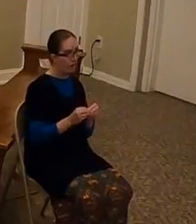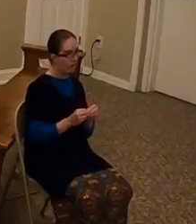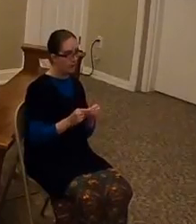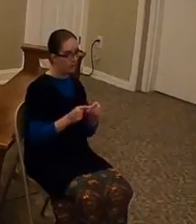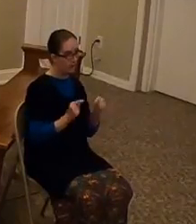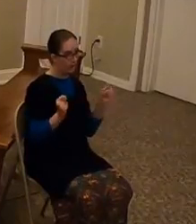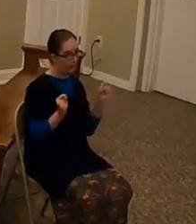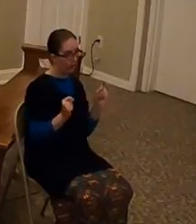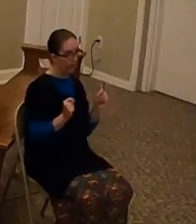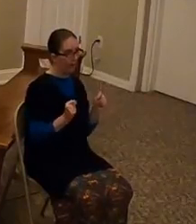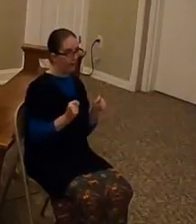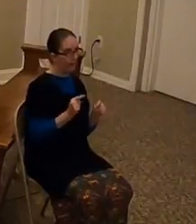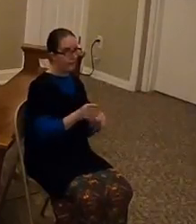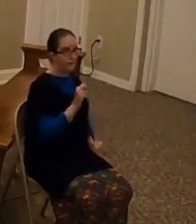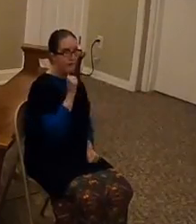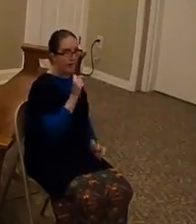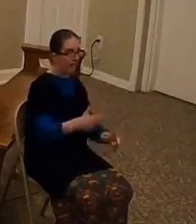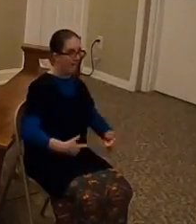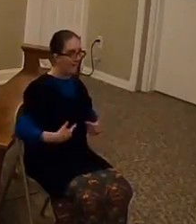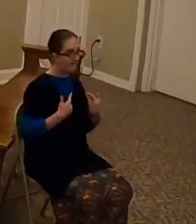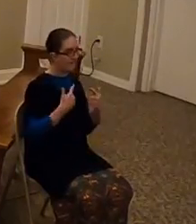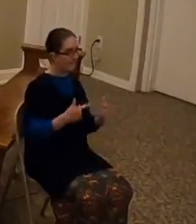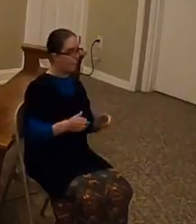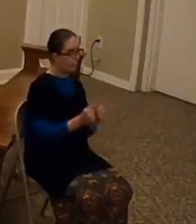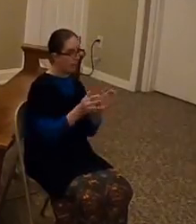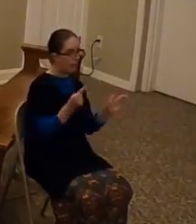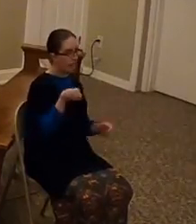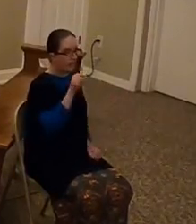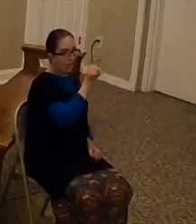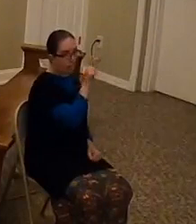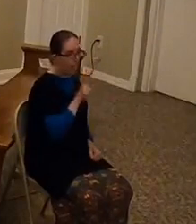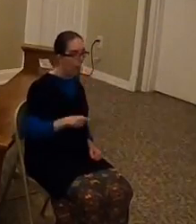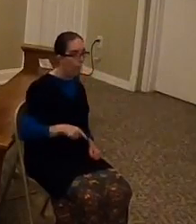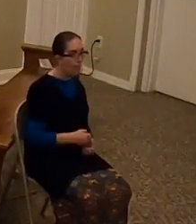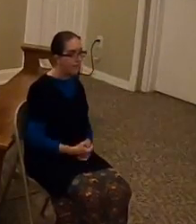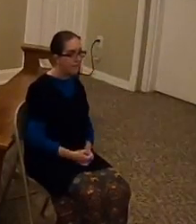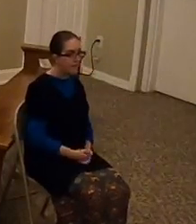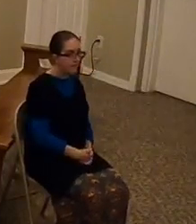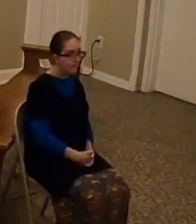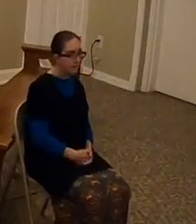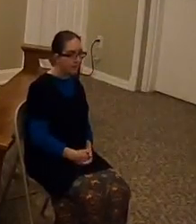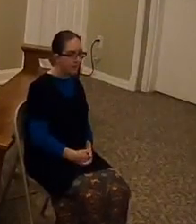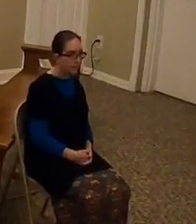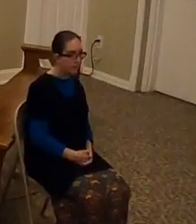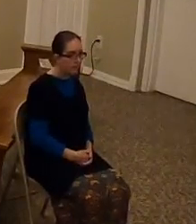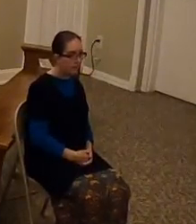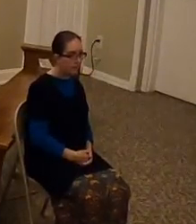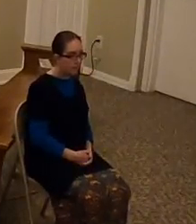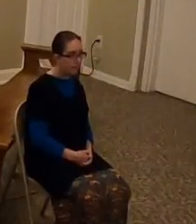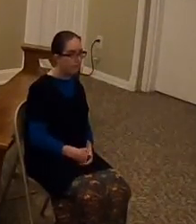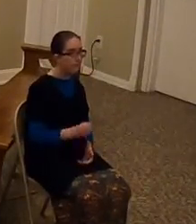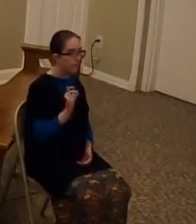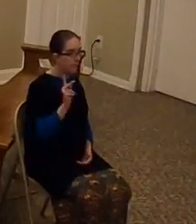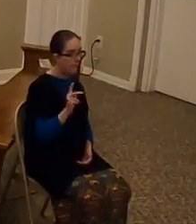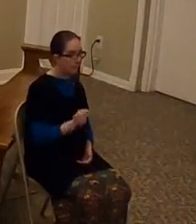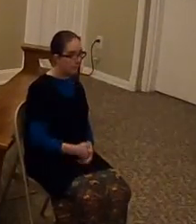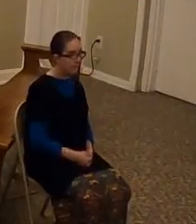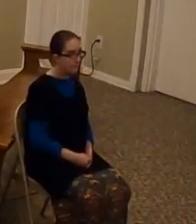Hallelujah. Come on, you're not really living life without the Lord. That's right. Come on. That's right. Amen. All